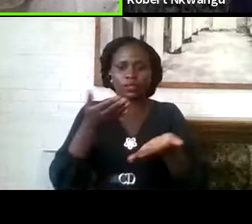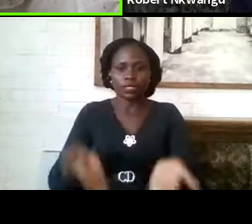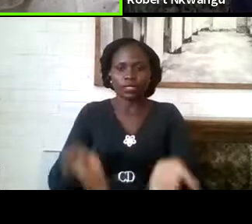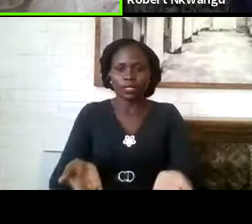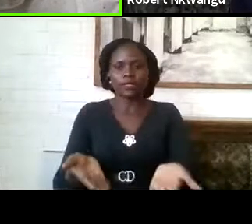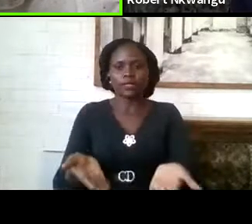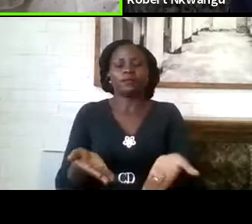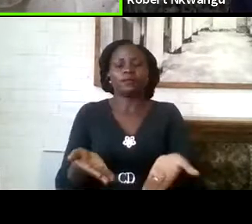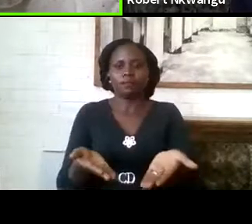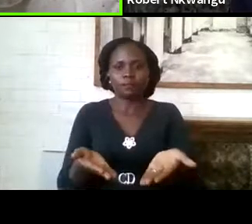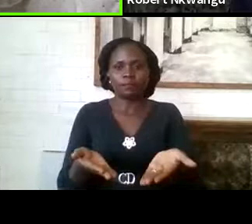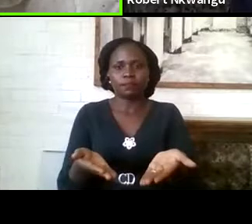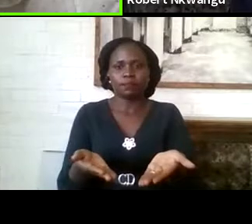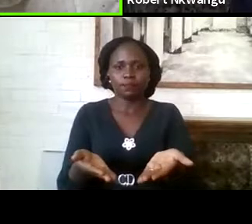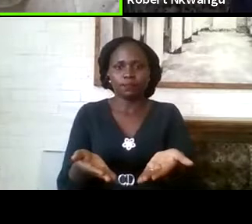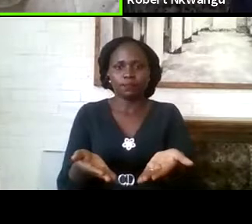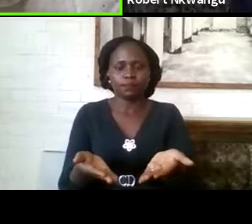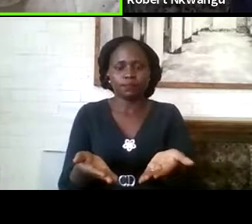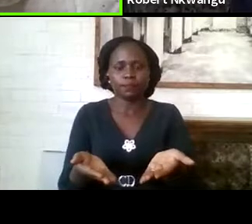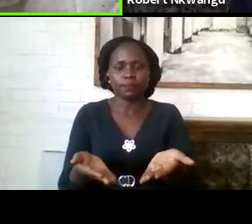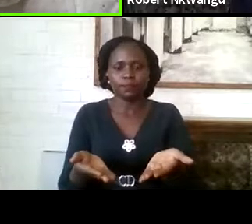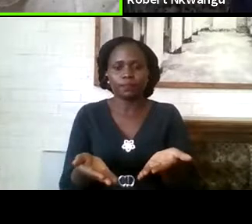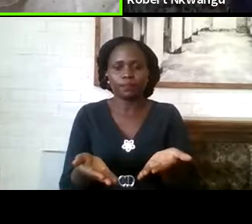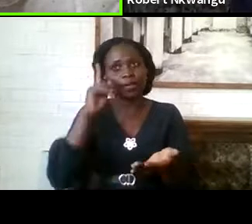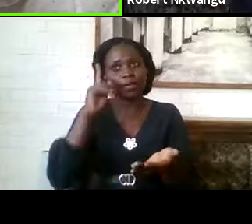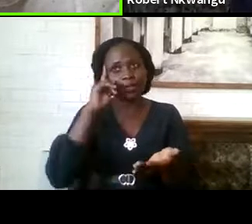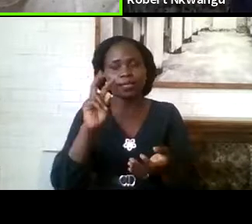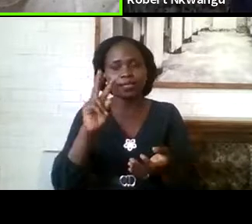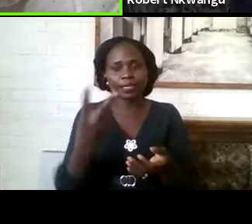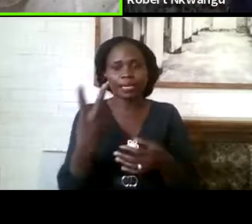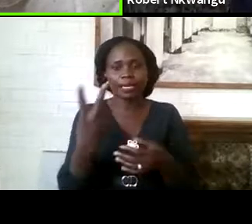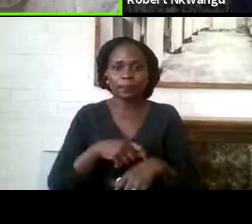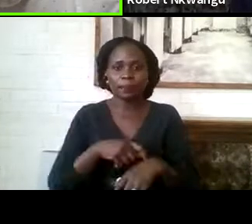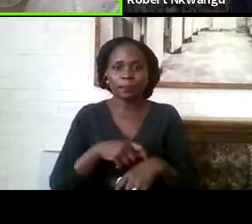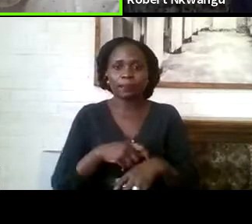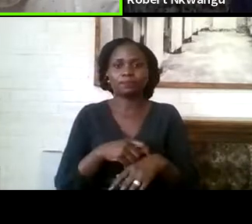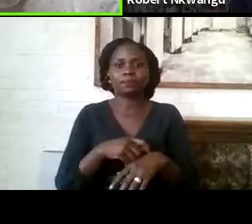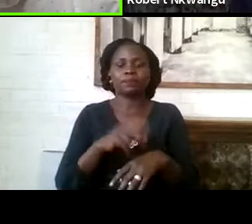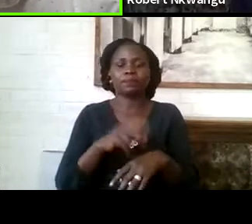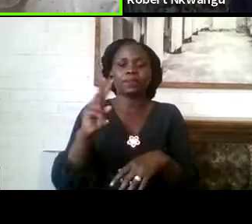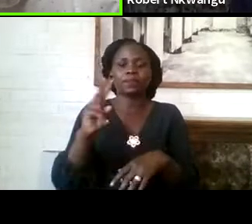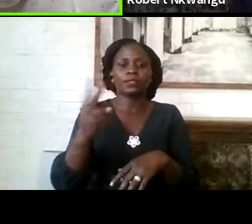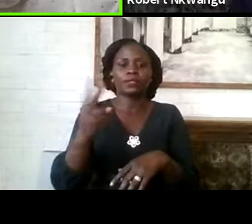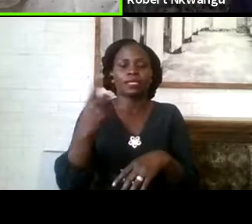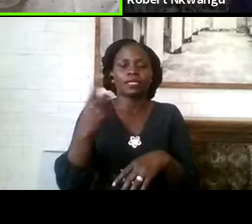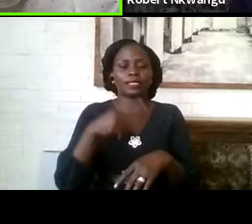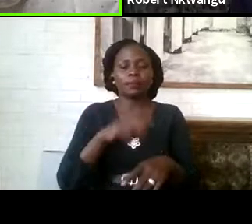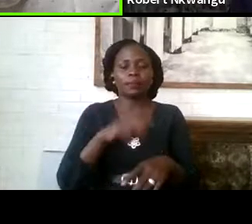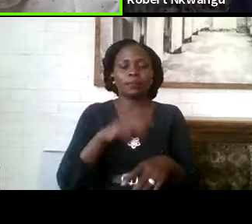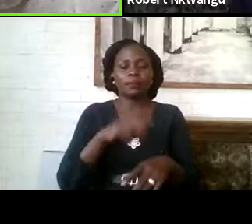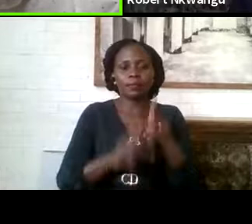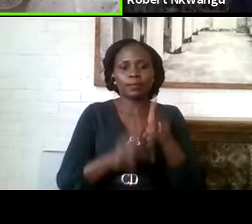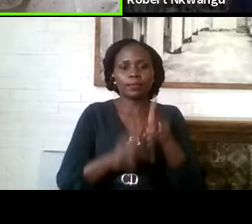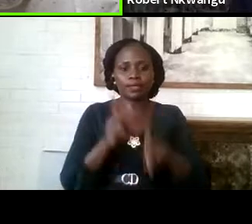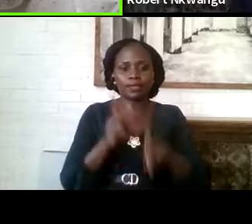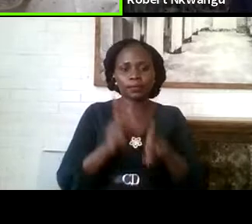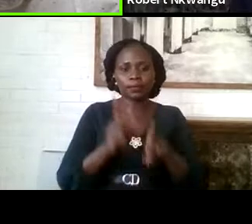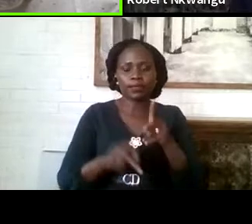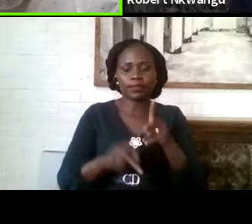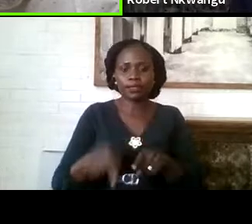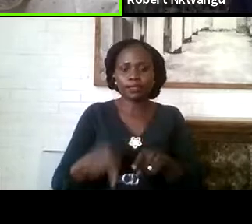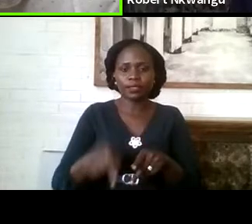it's my second time taking part in the FIFA Africa conference, and it has been great